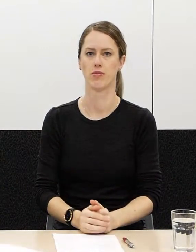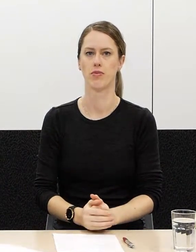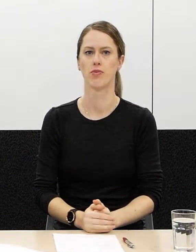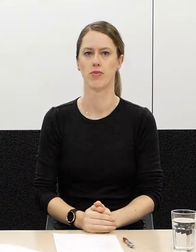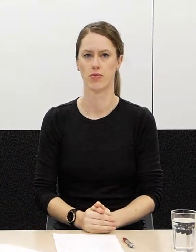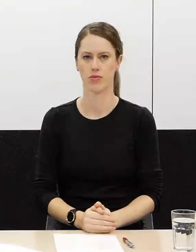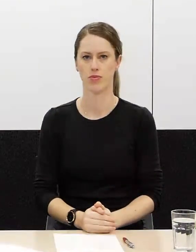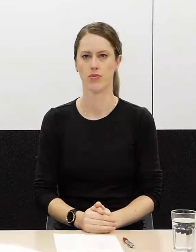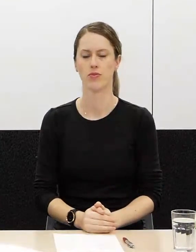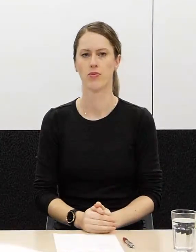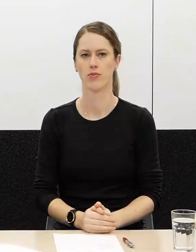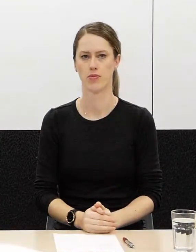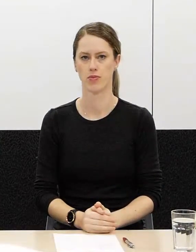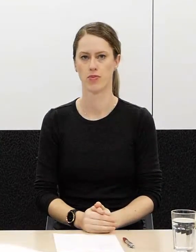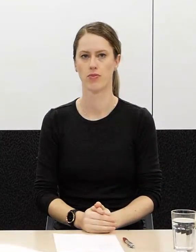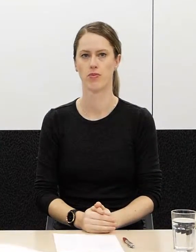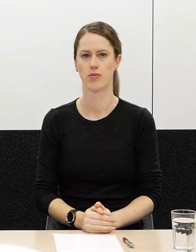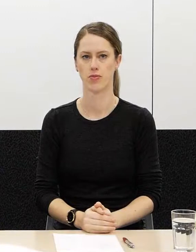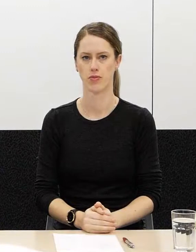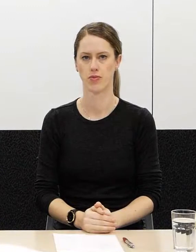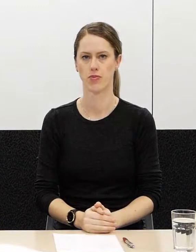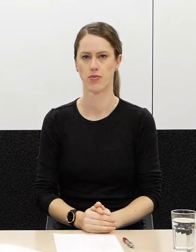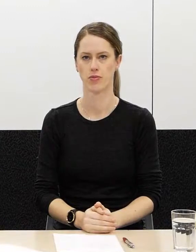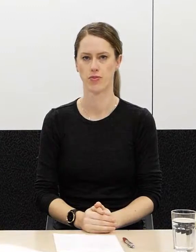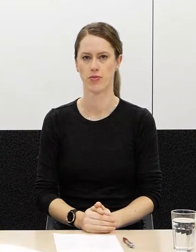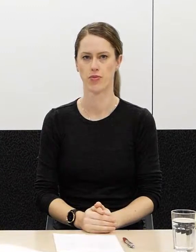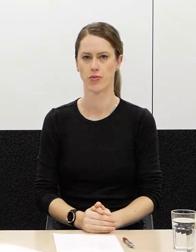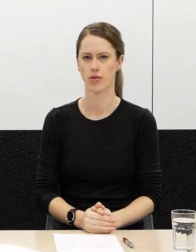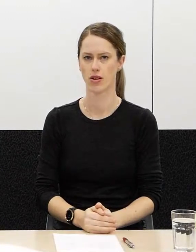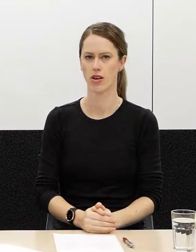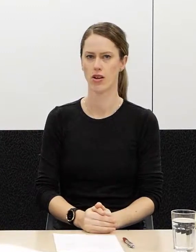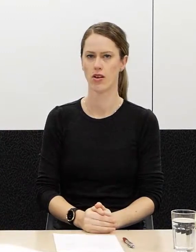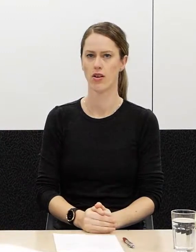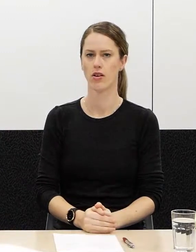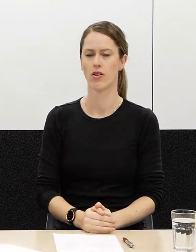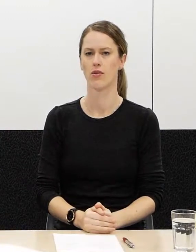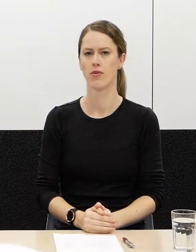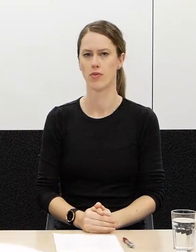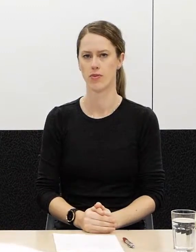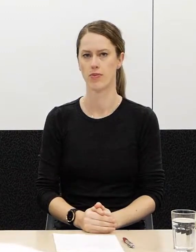Just getting the next question up so we can see it. Here we go. Do you think that